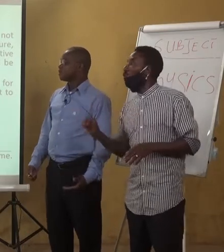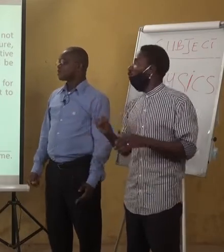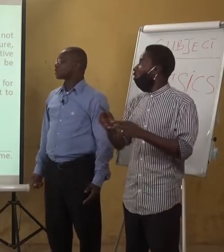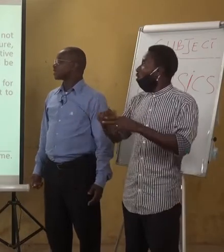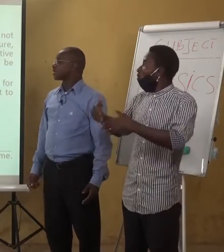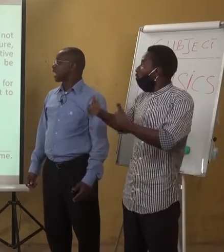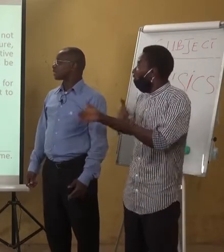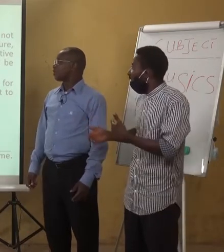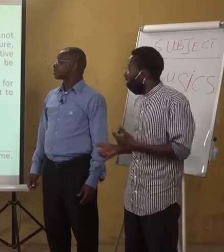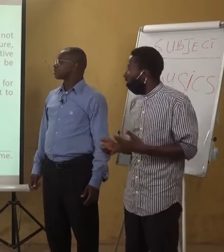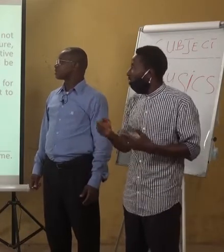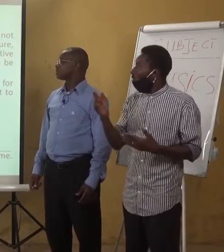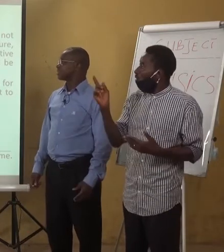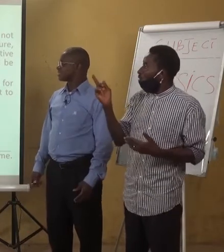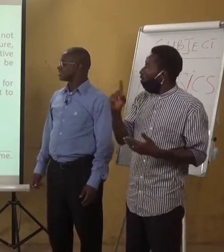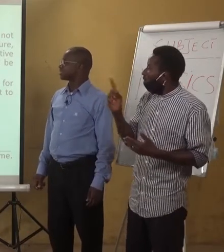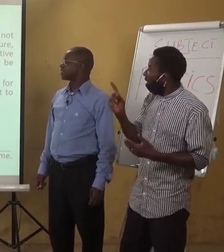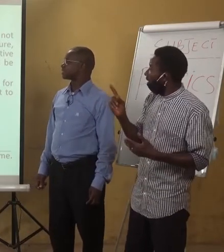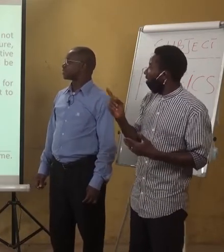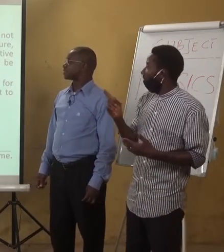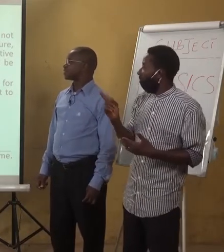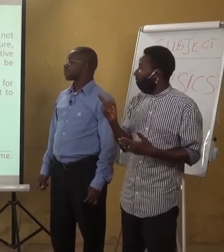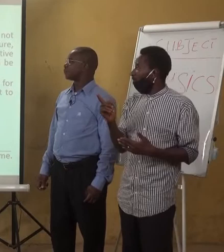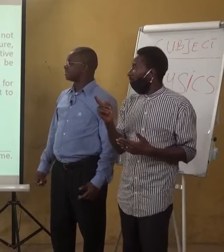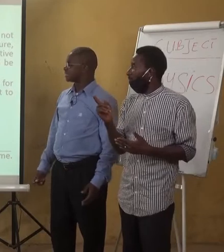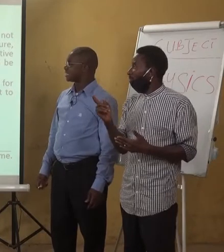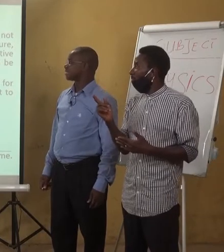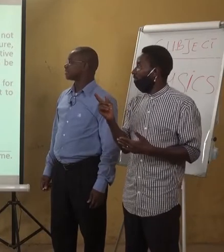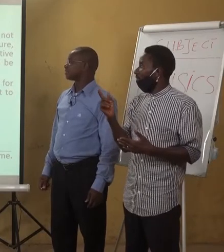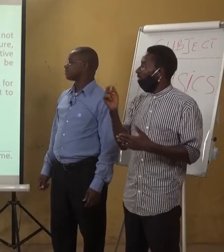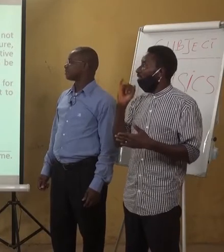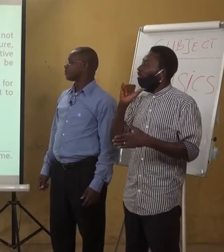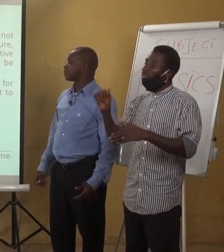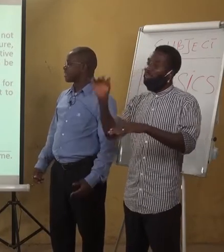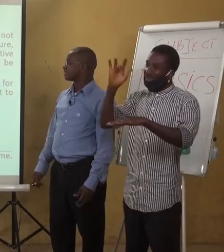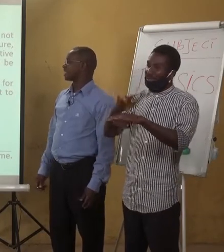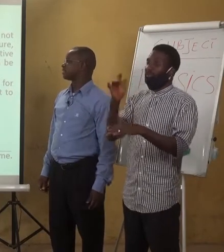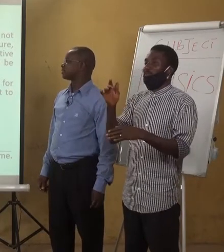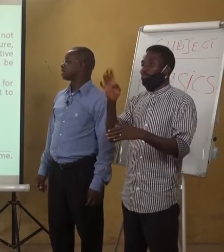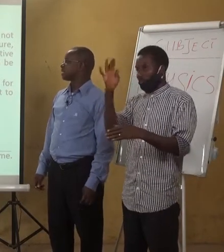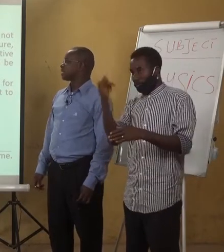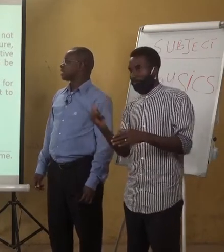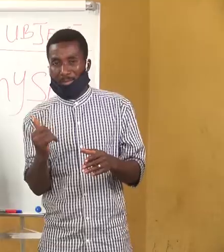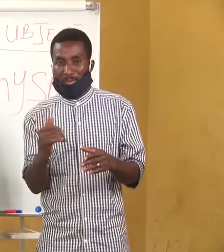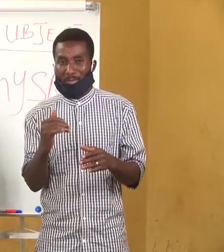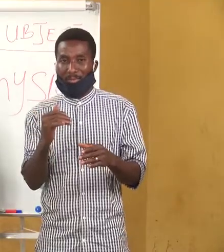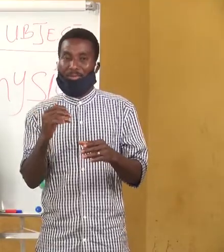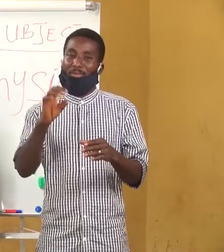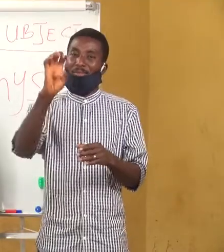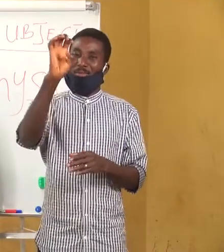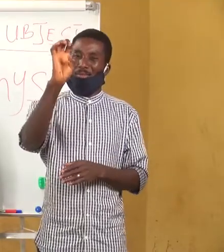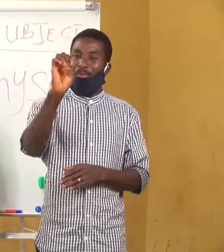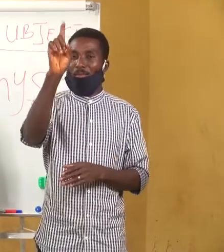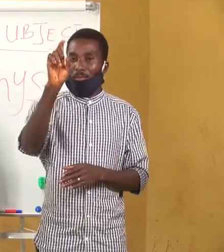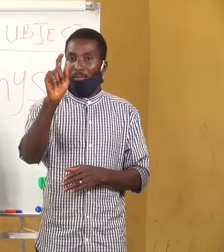the nucleus of an atom disintegrates or decay or break down